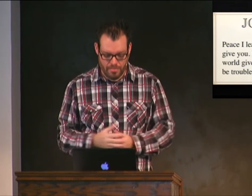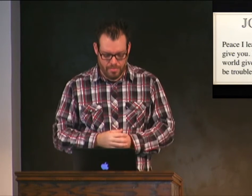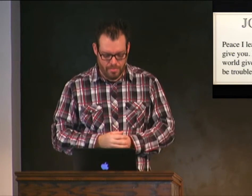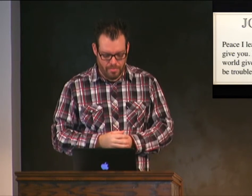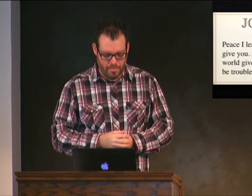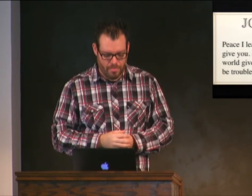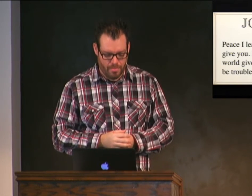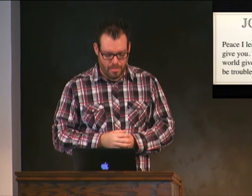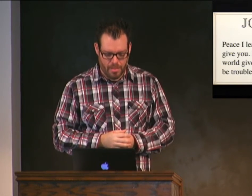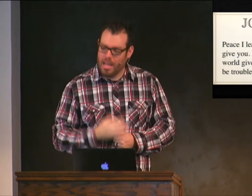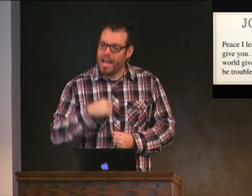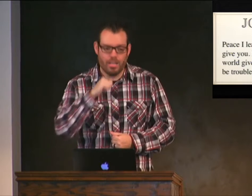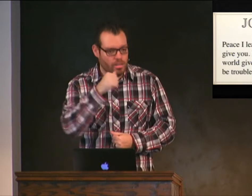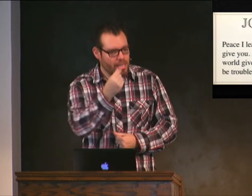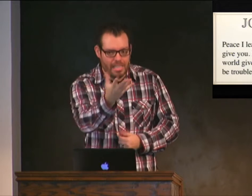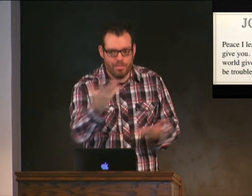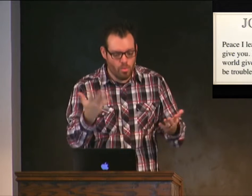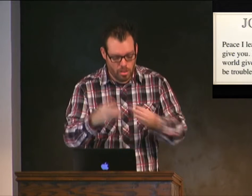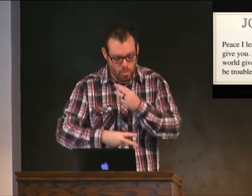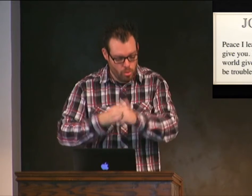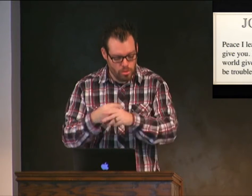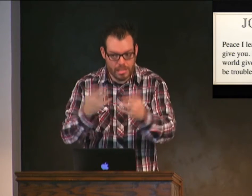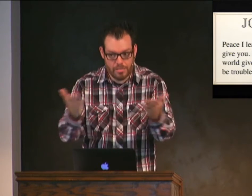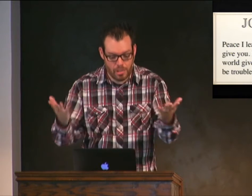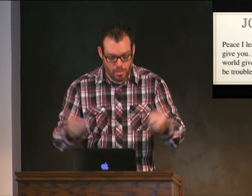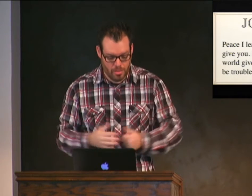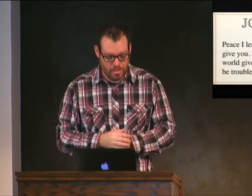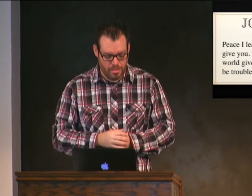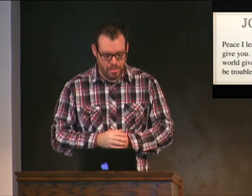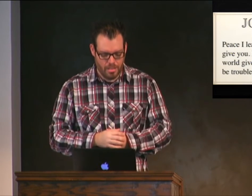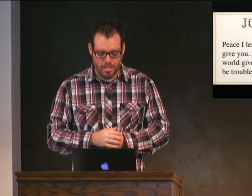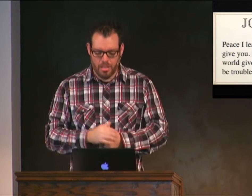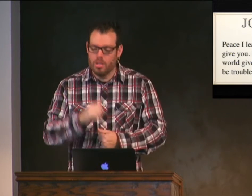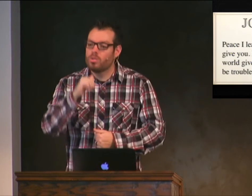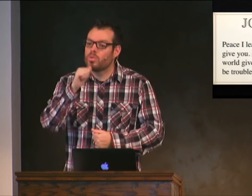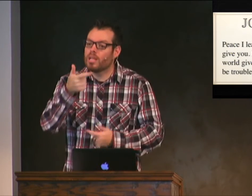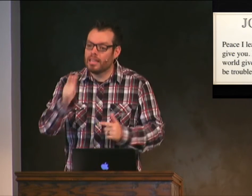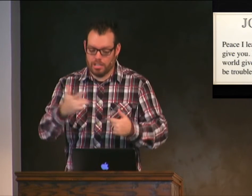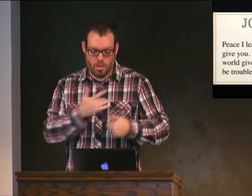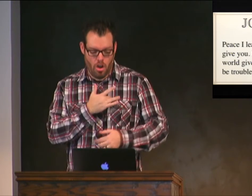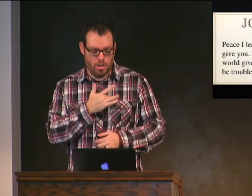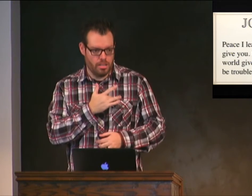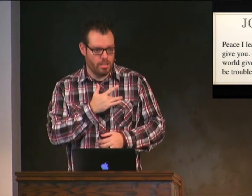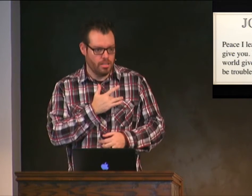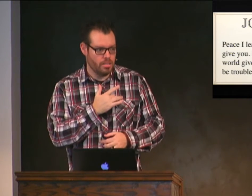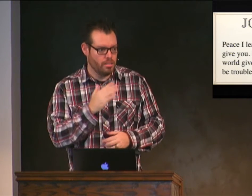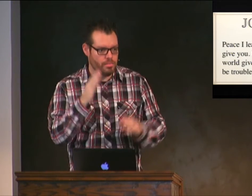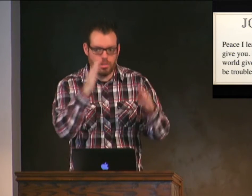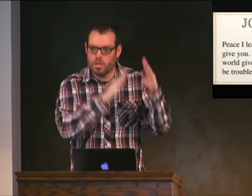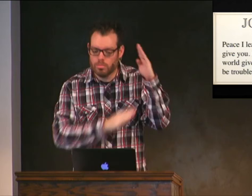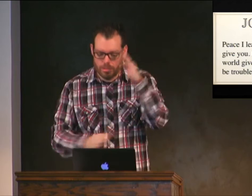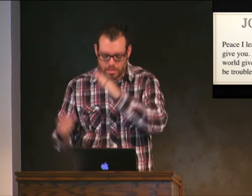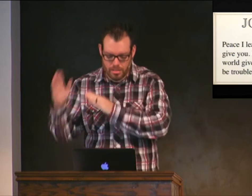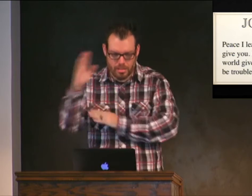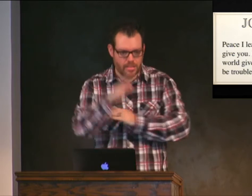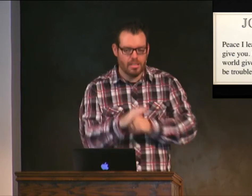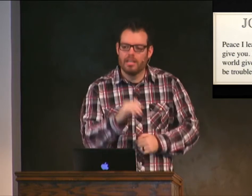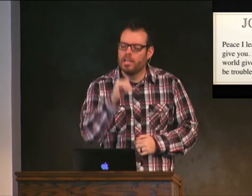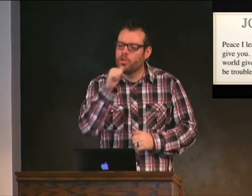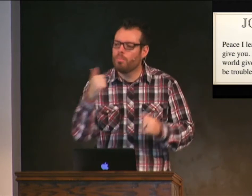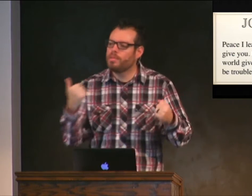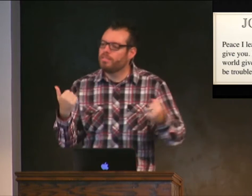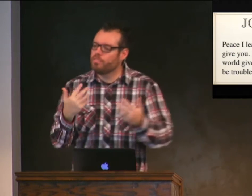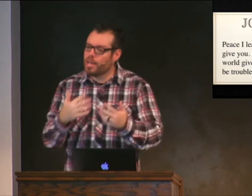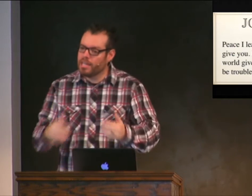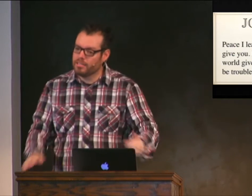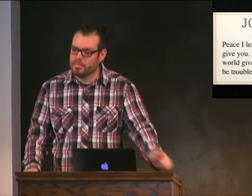you. I do not give you what the world gives you. Do not let your heart be troubled,